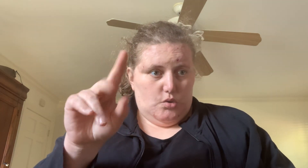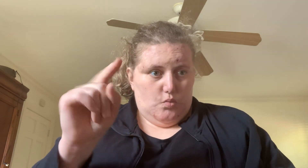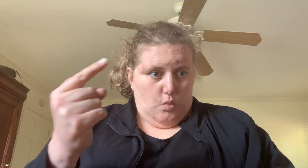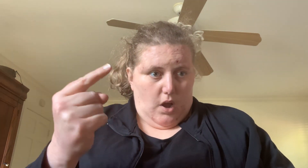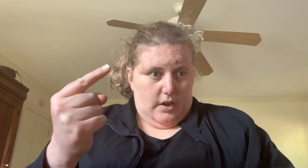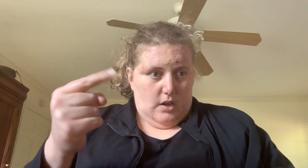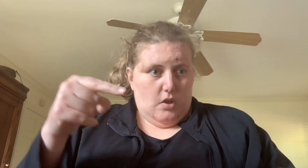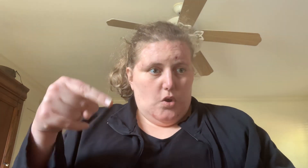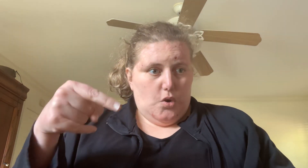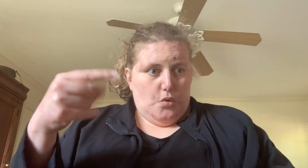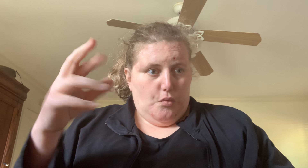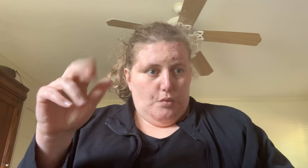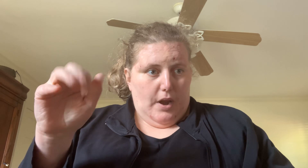grams.